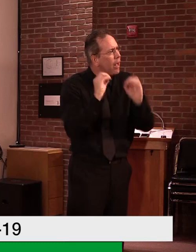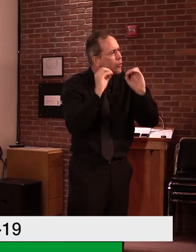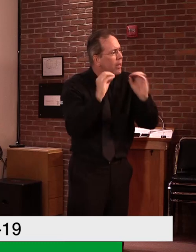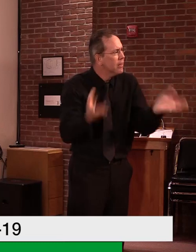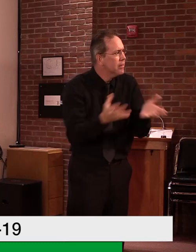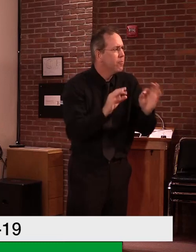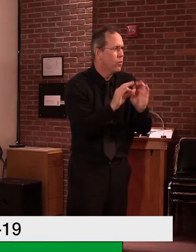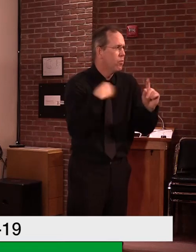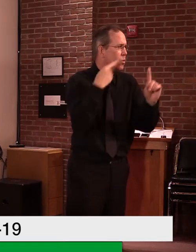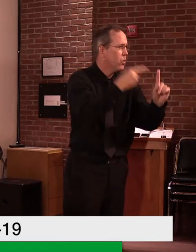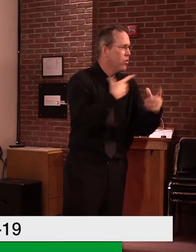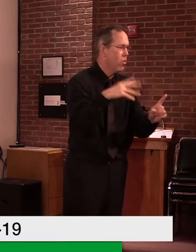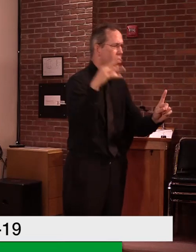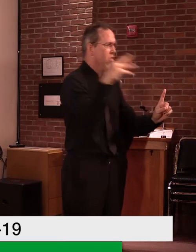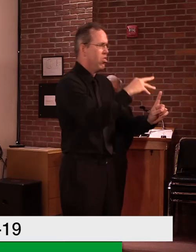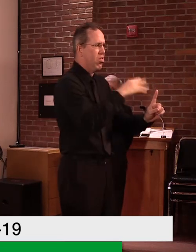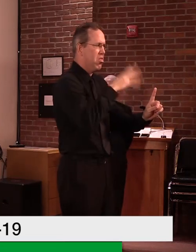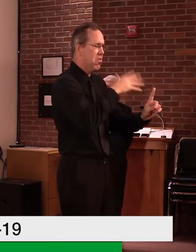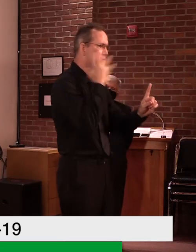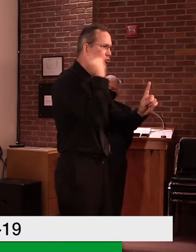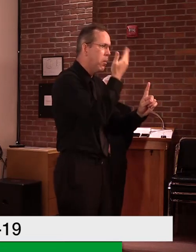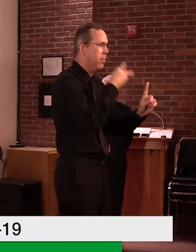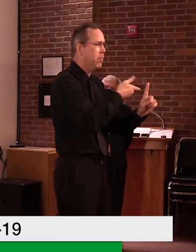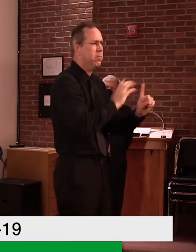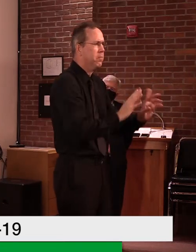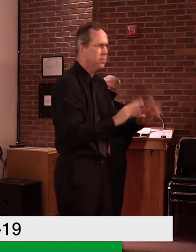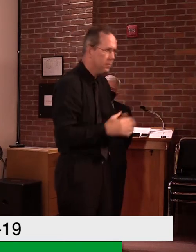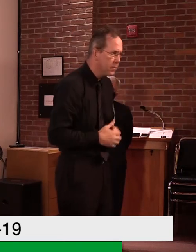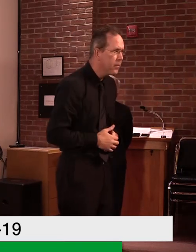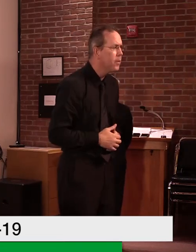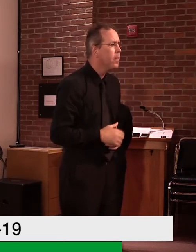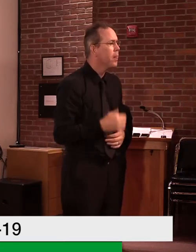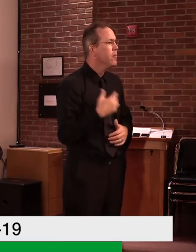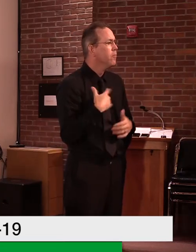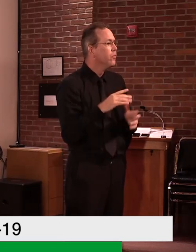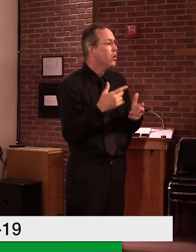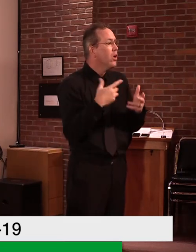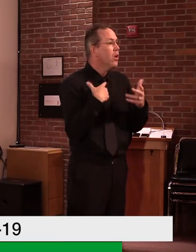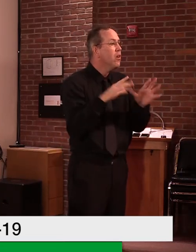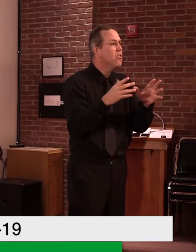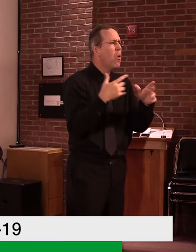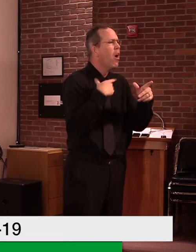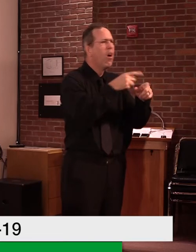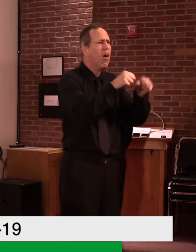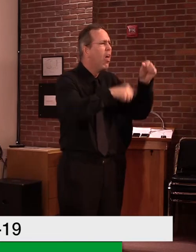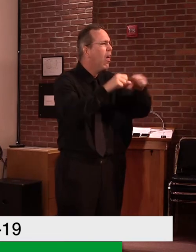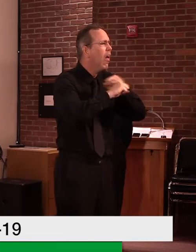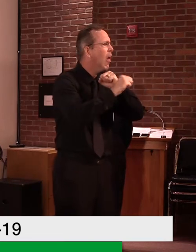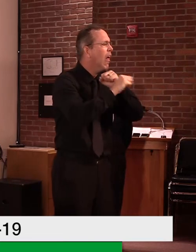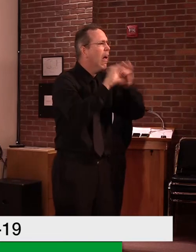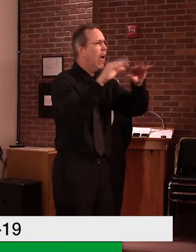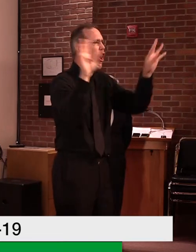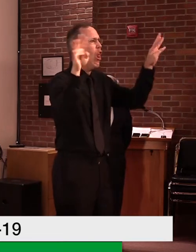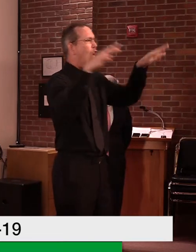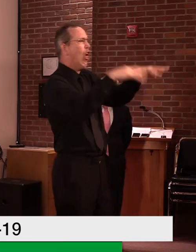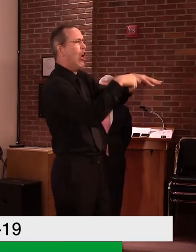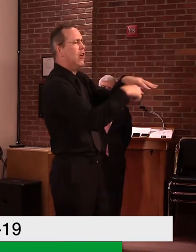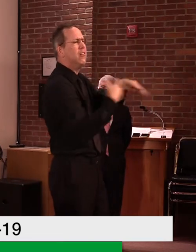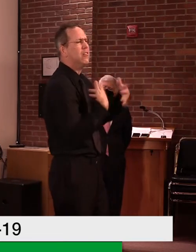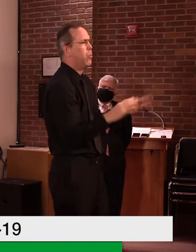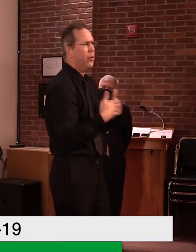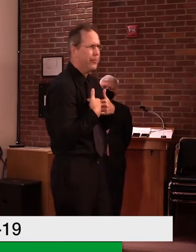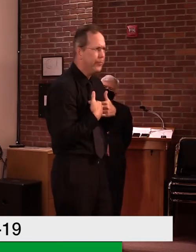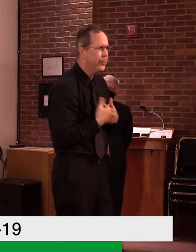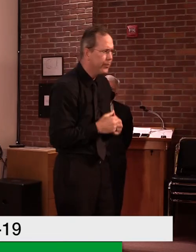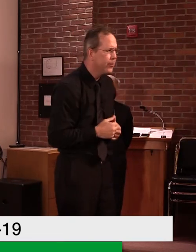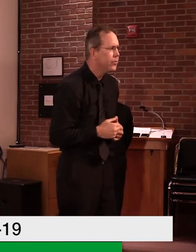Let's not make the news with screaming matches caught on video. Let's do things the Vermont way by being role models and